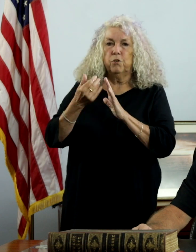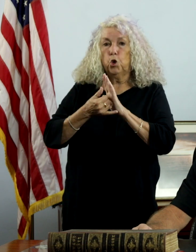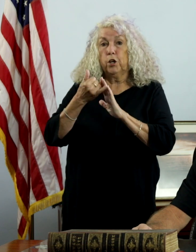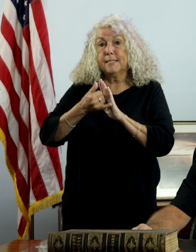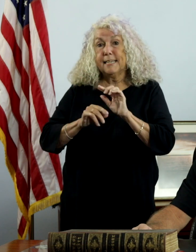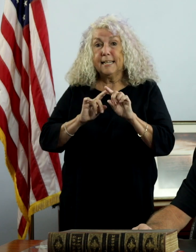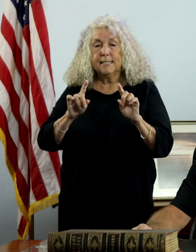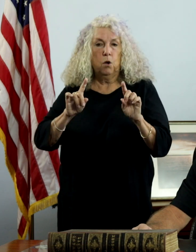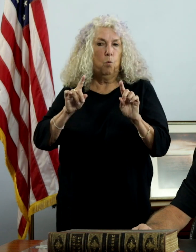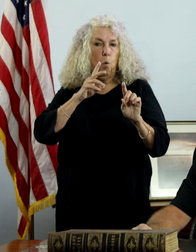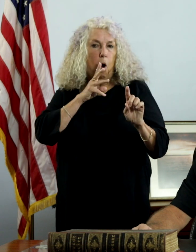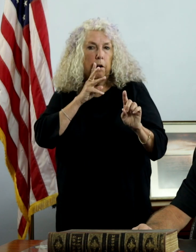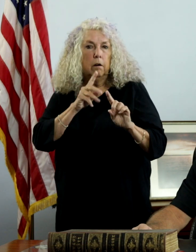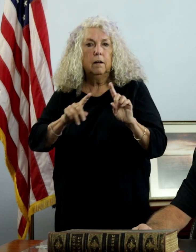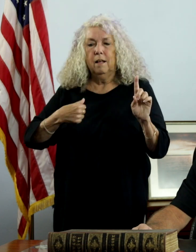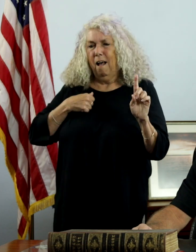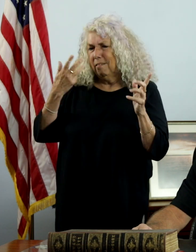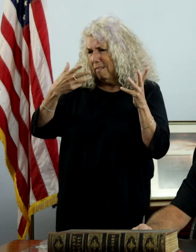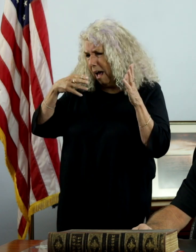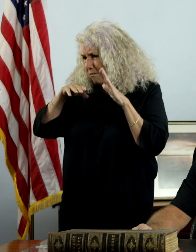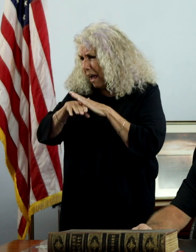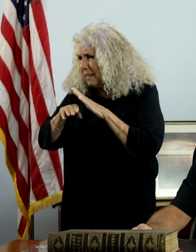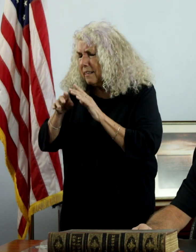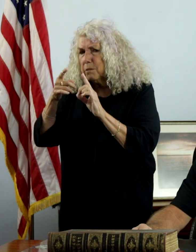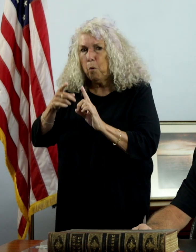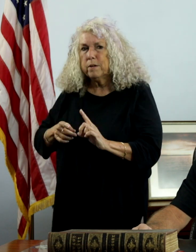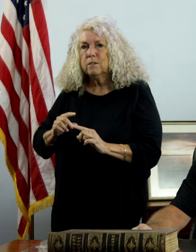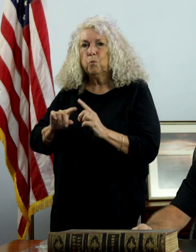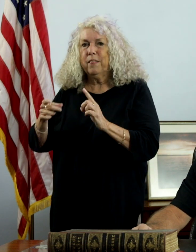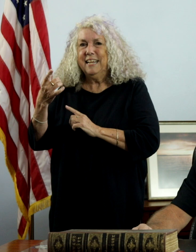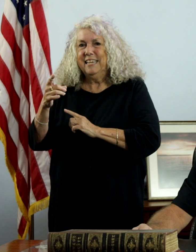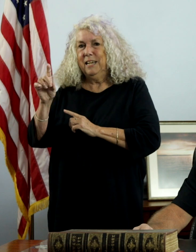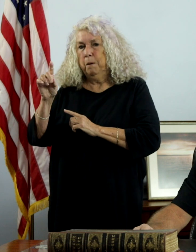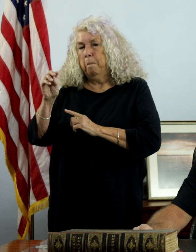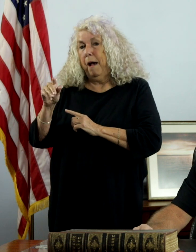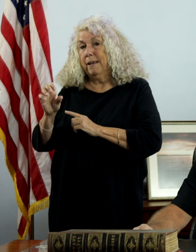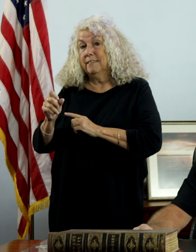It offers a variety of fishing access points along its 18-mile stretch,